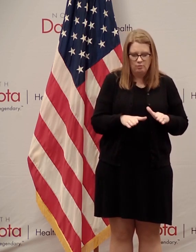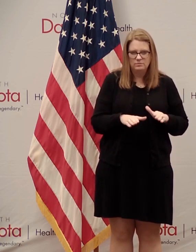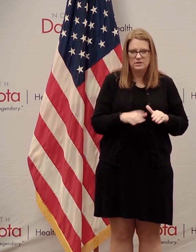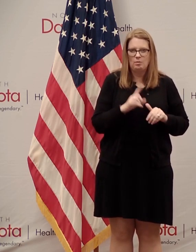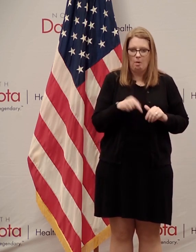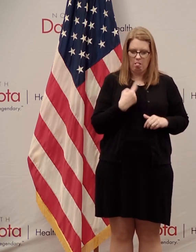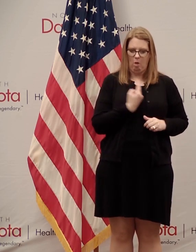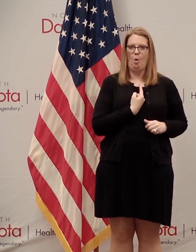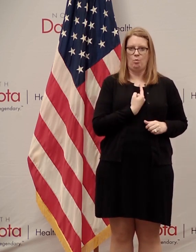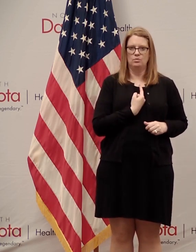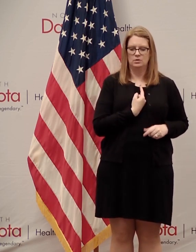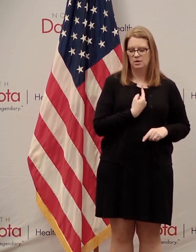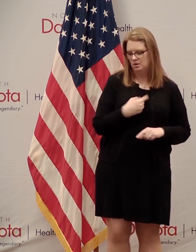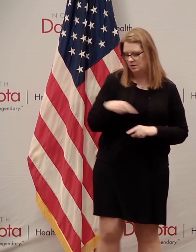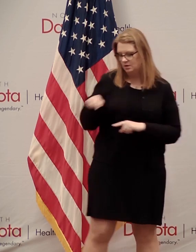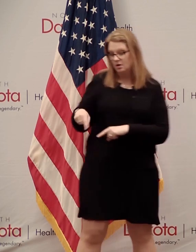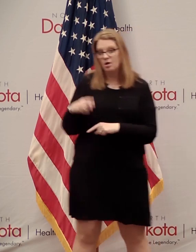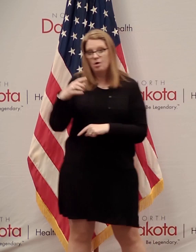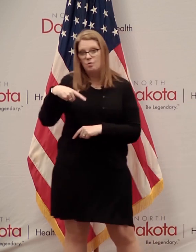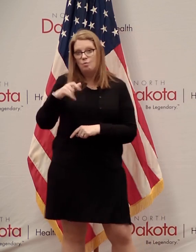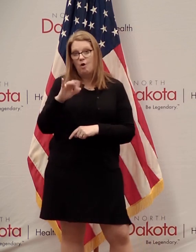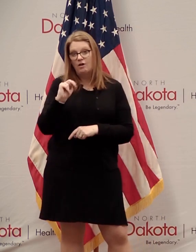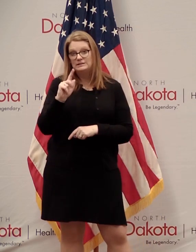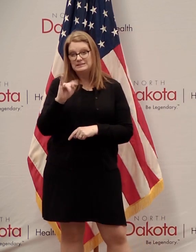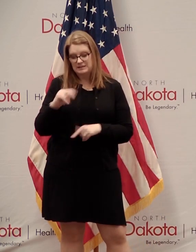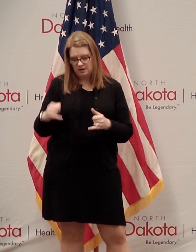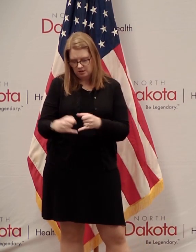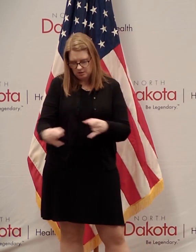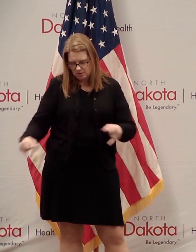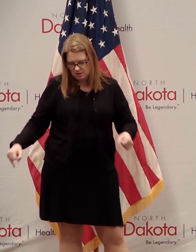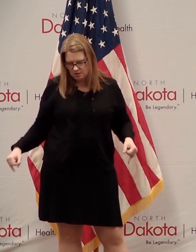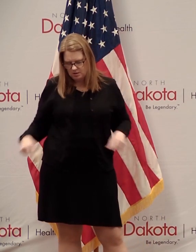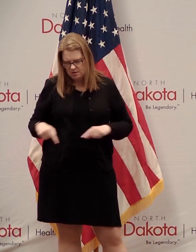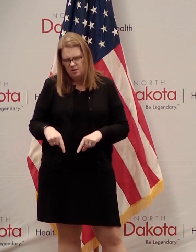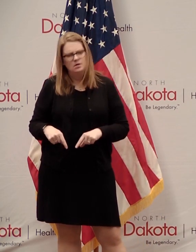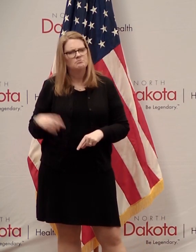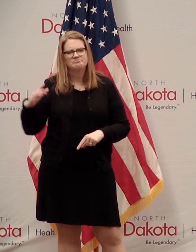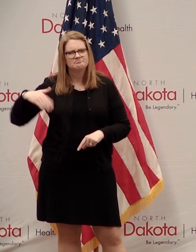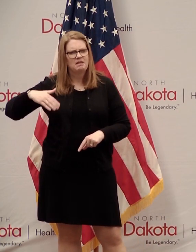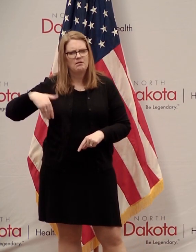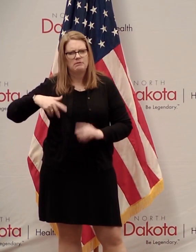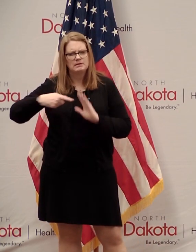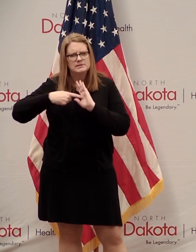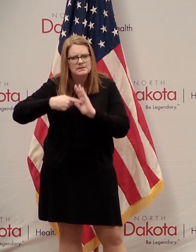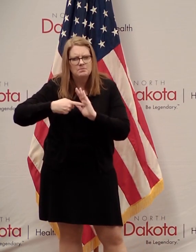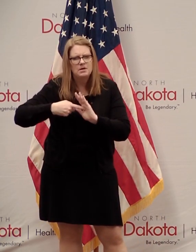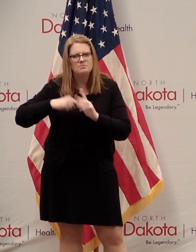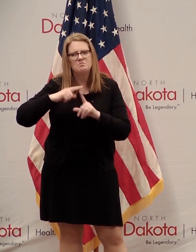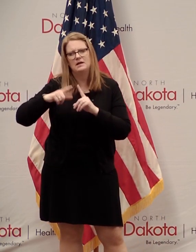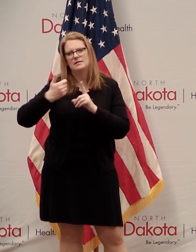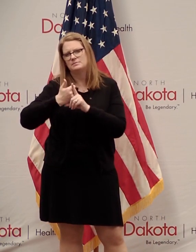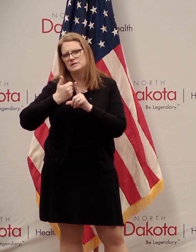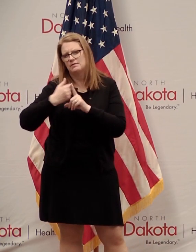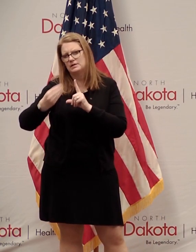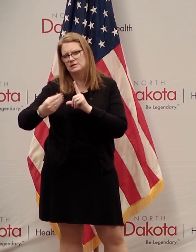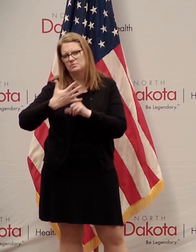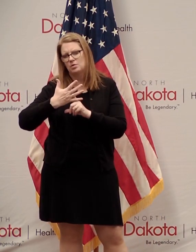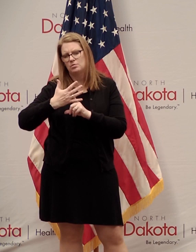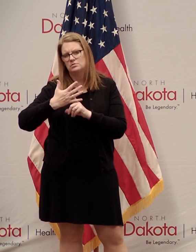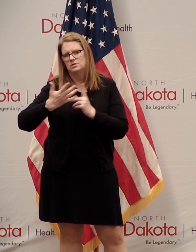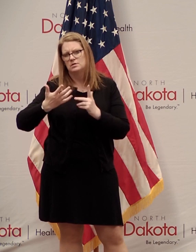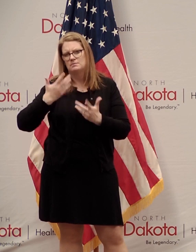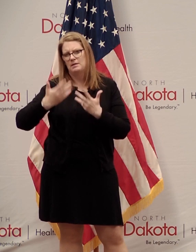has a known exposure to someone who had the disease but does not yet have the symptoms, but they quarantine themselves,